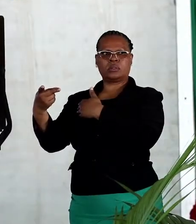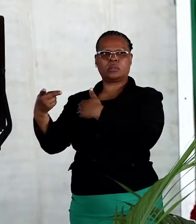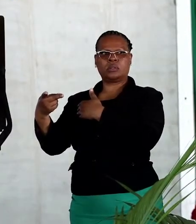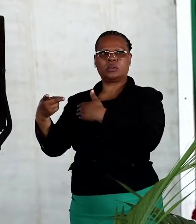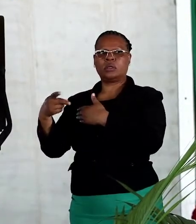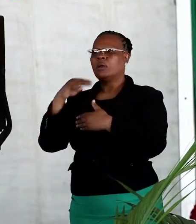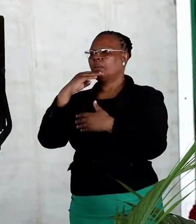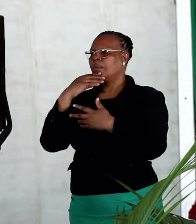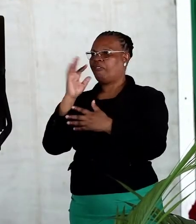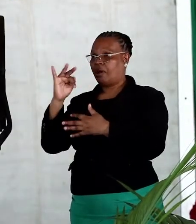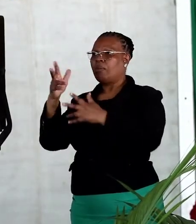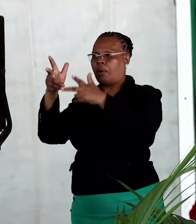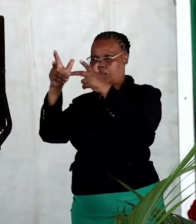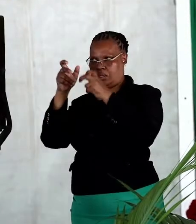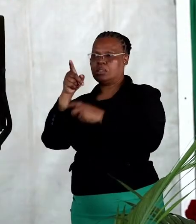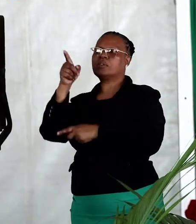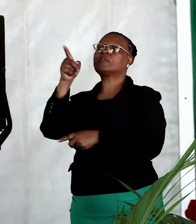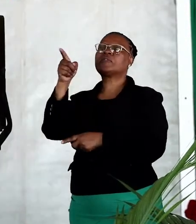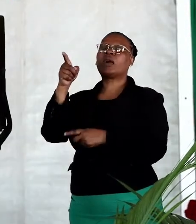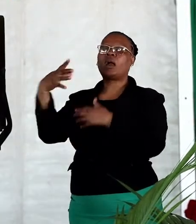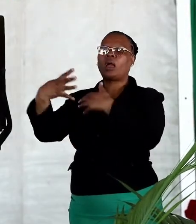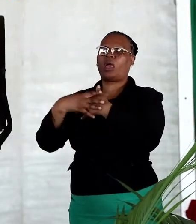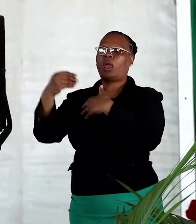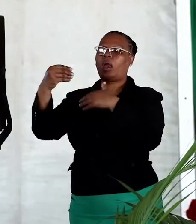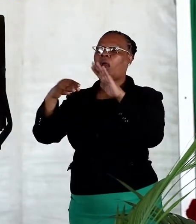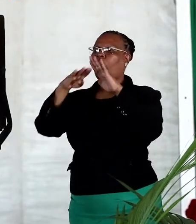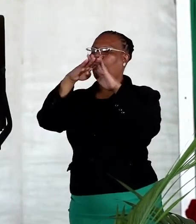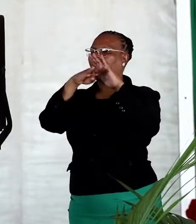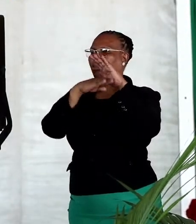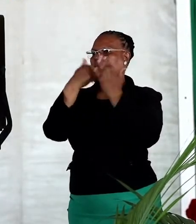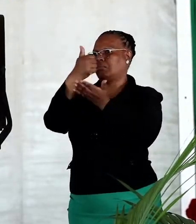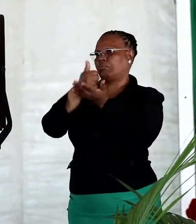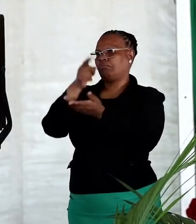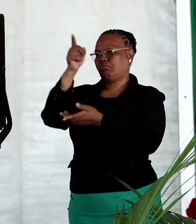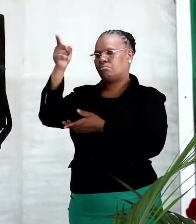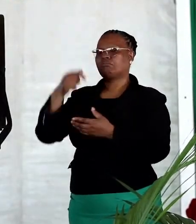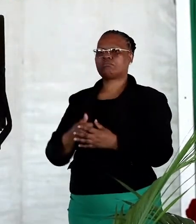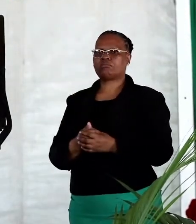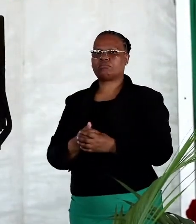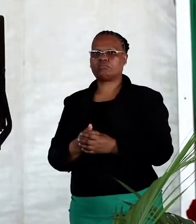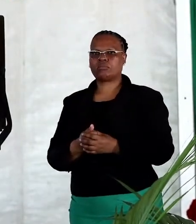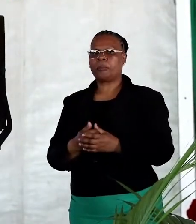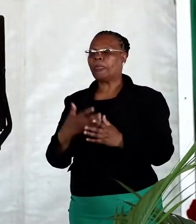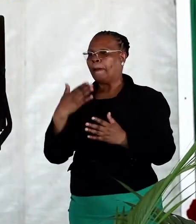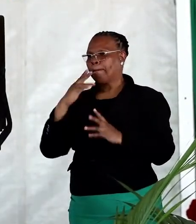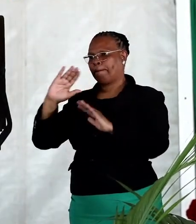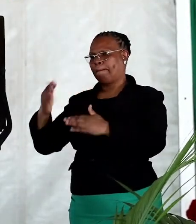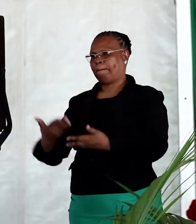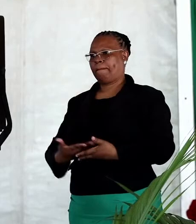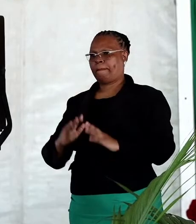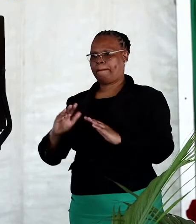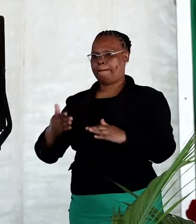Bamele usiva. But also masiphinde samkele i-families